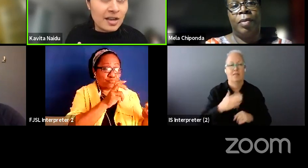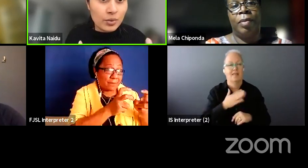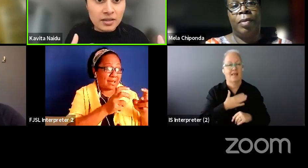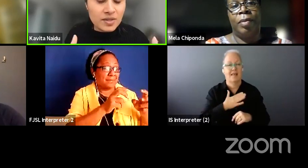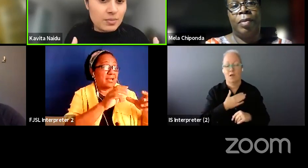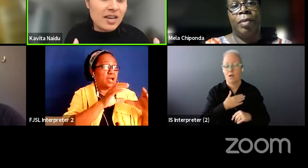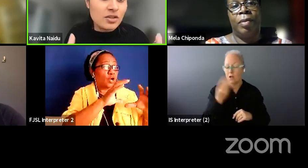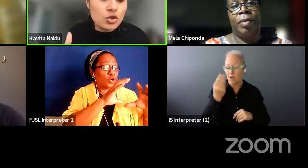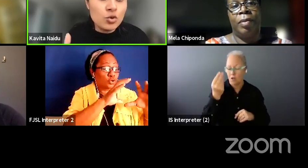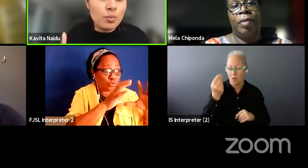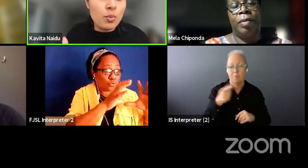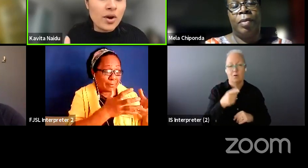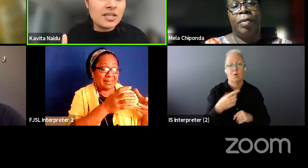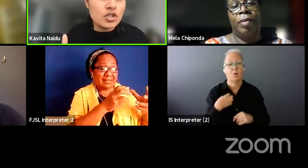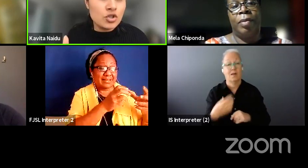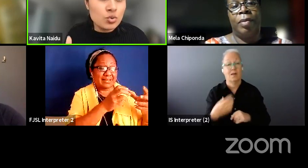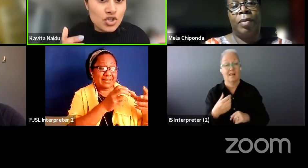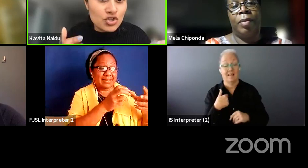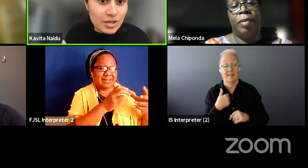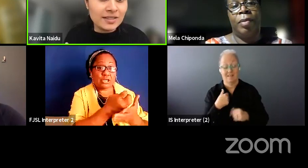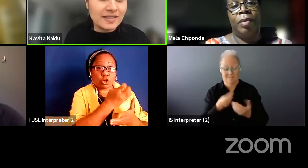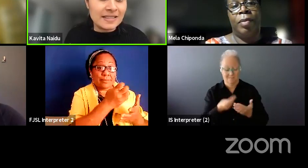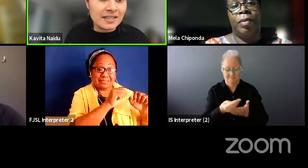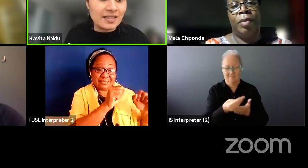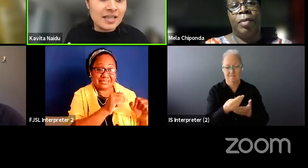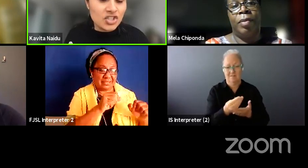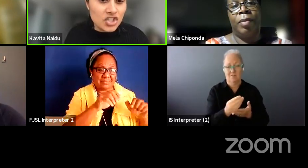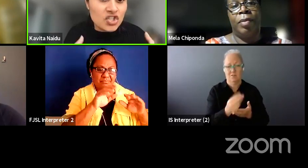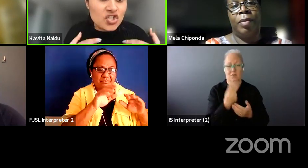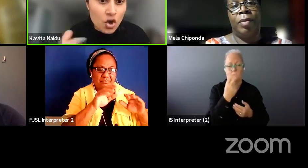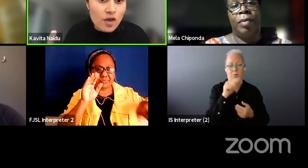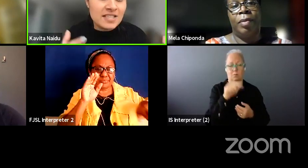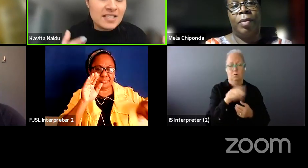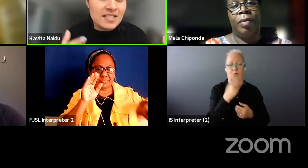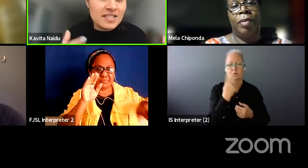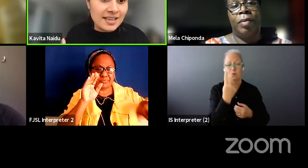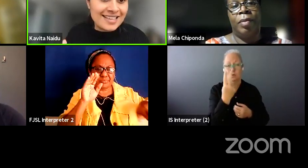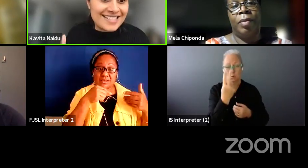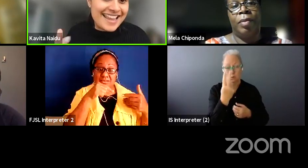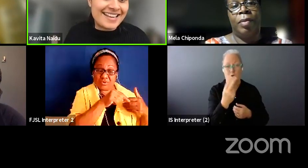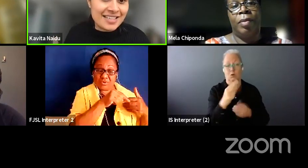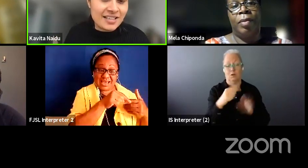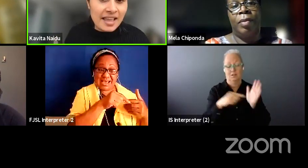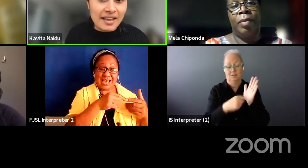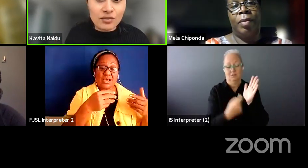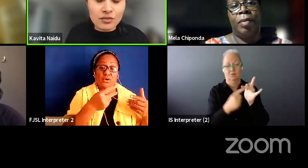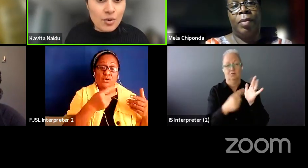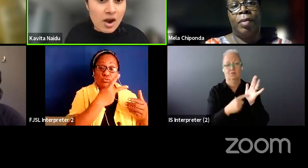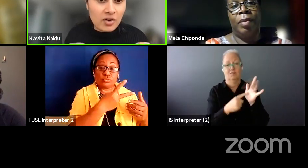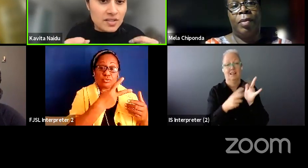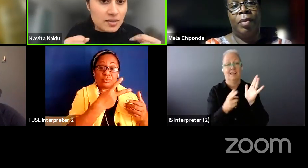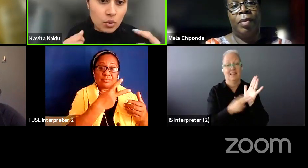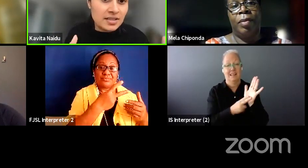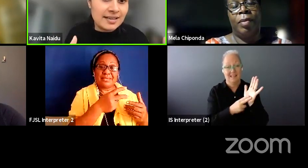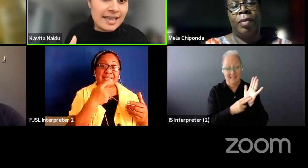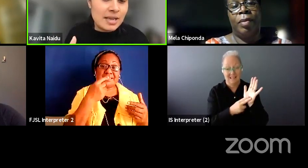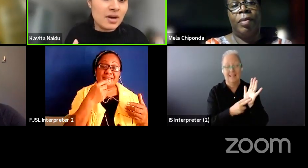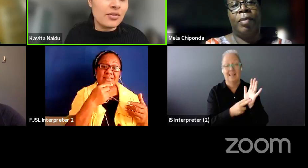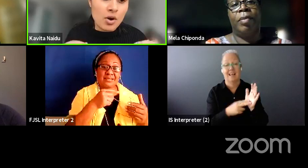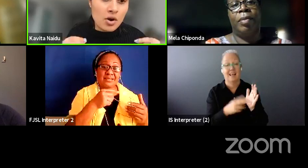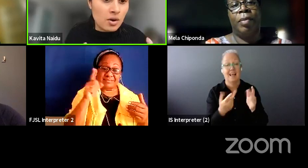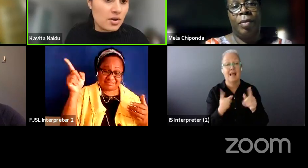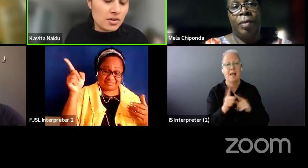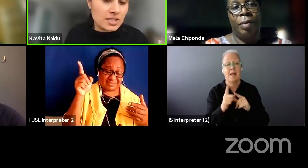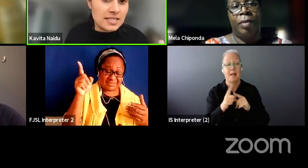wealth, we spend $2.2 trillion just servicing debt, and through our exploited